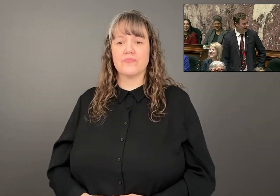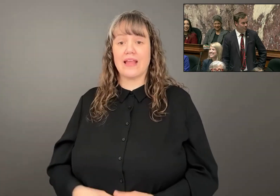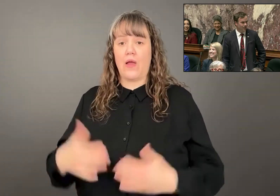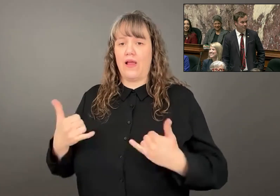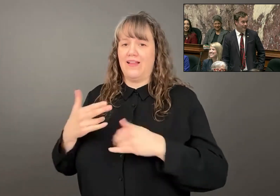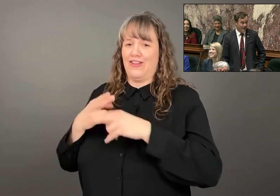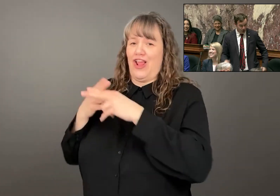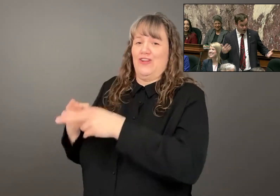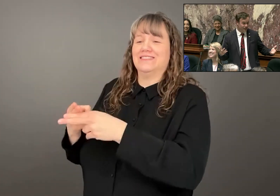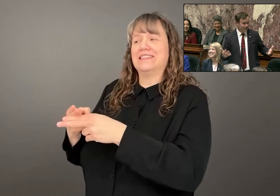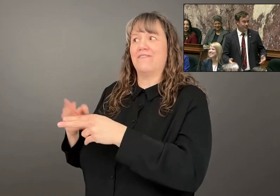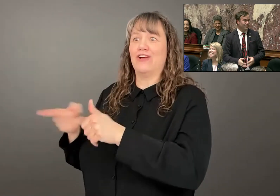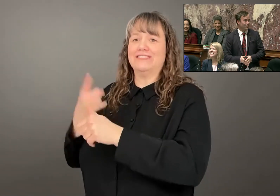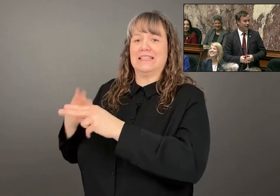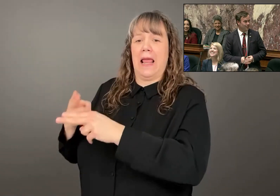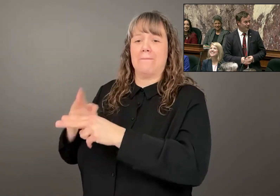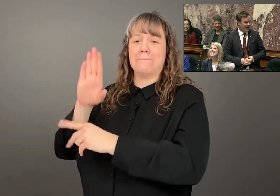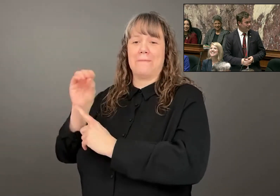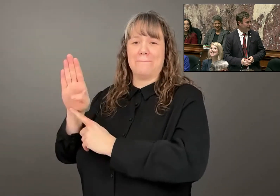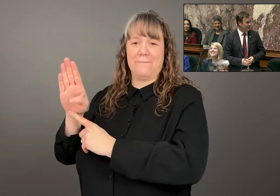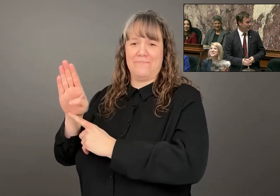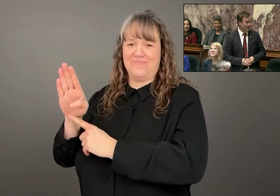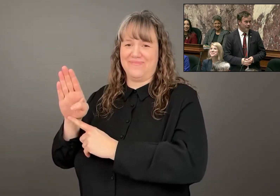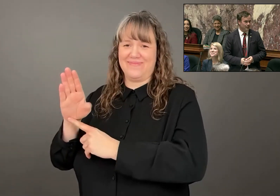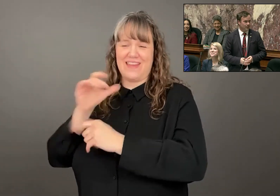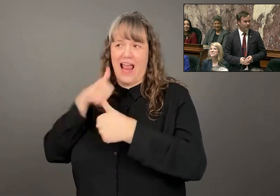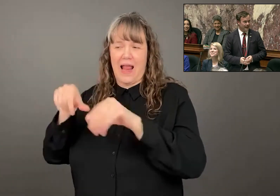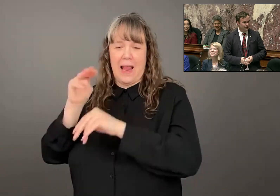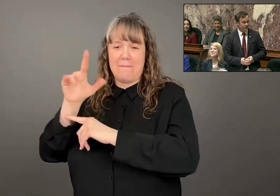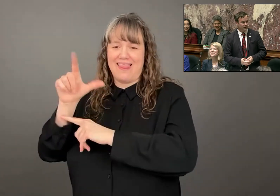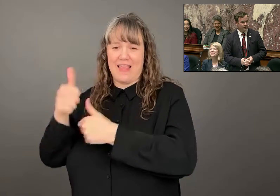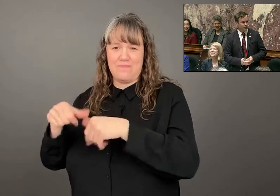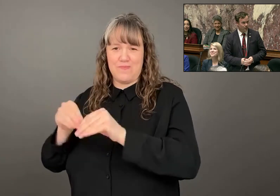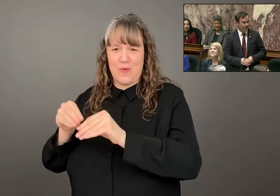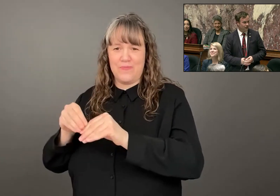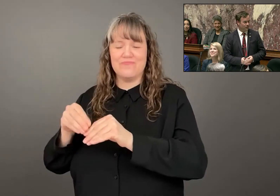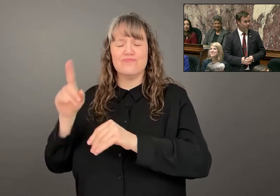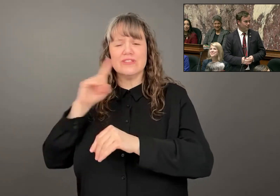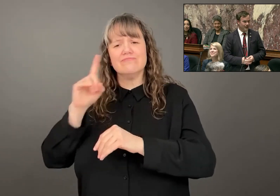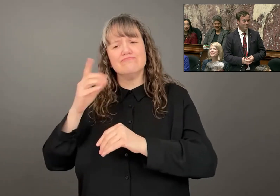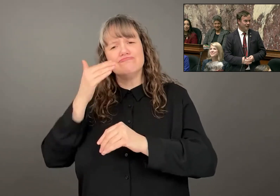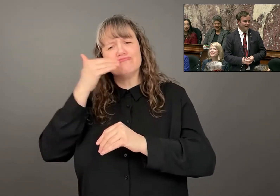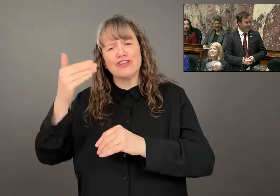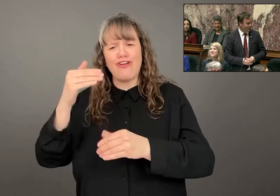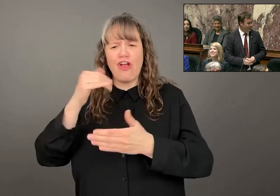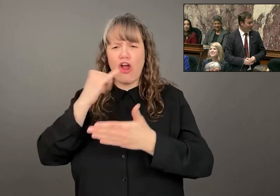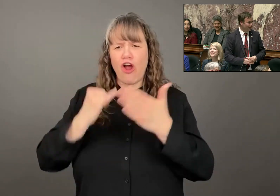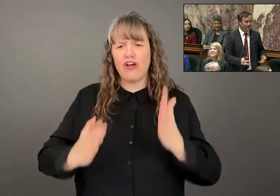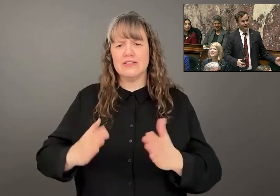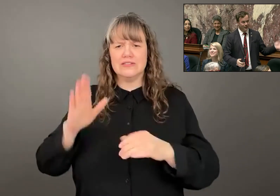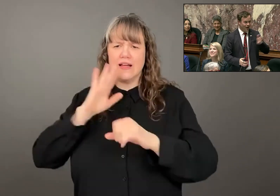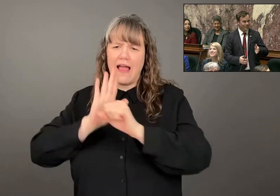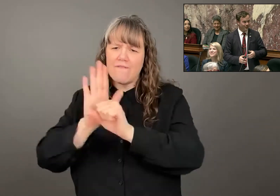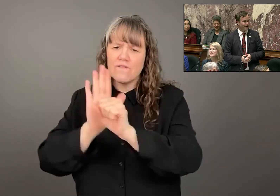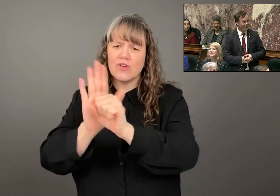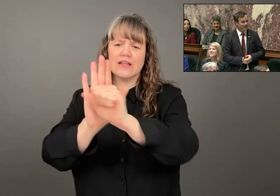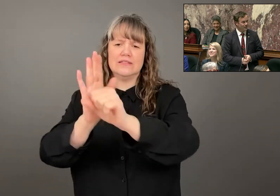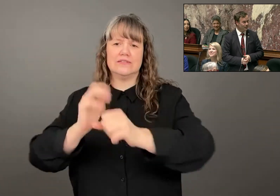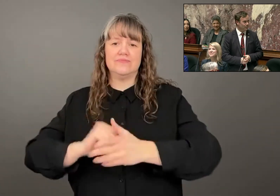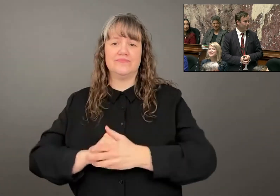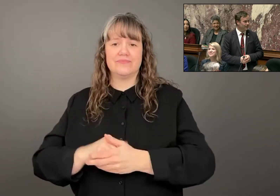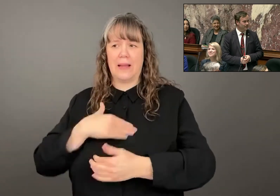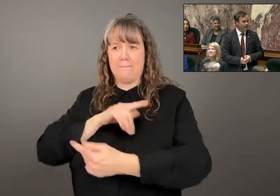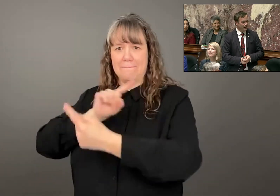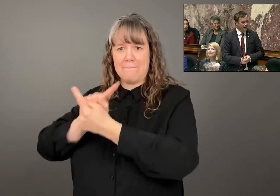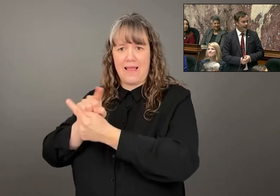an incredible artist, incredible advocate. I met him as an advocate for the music industry many, many, many years ago, long before he came